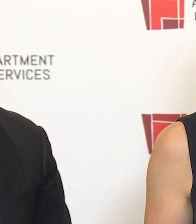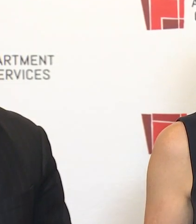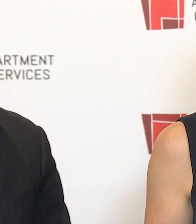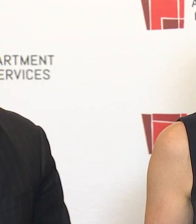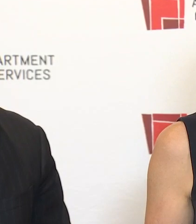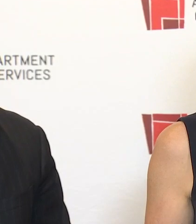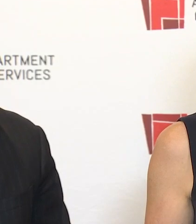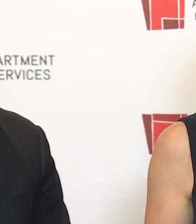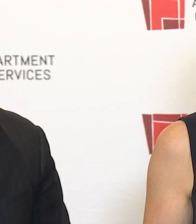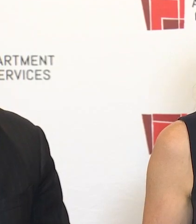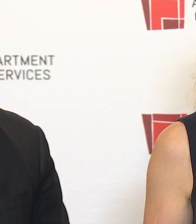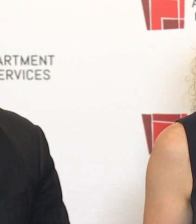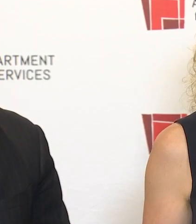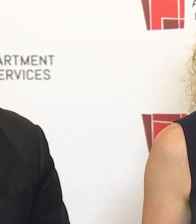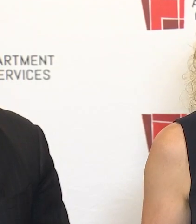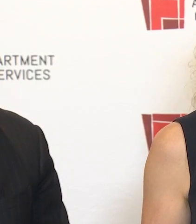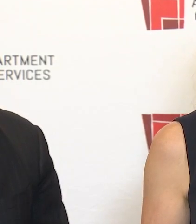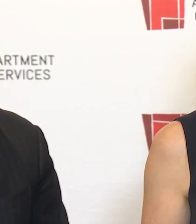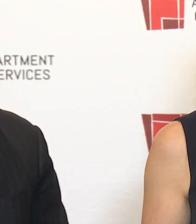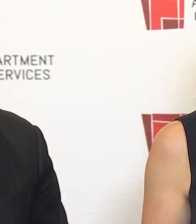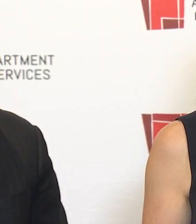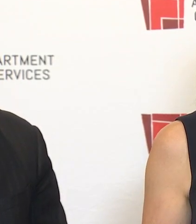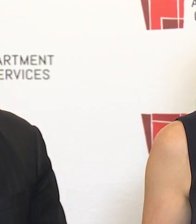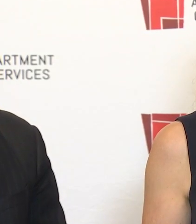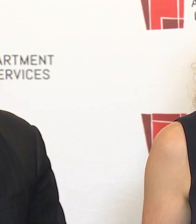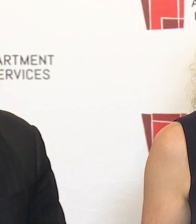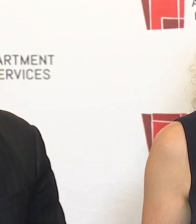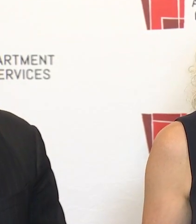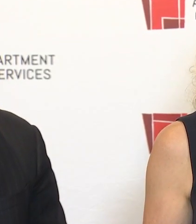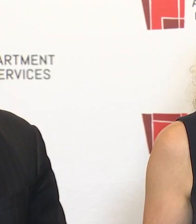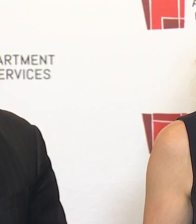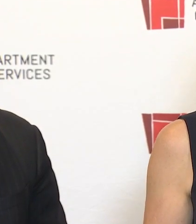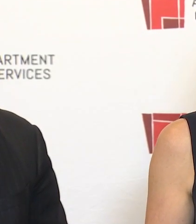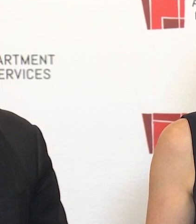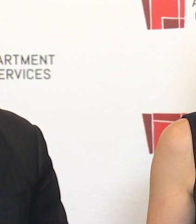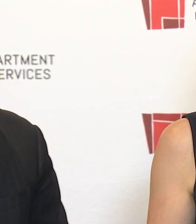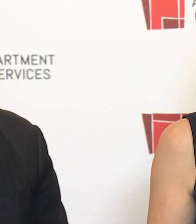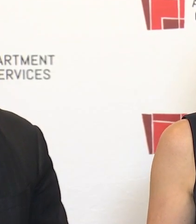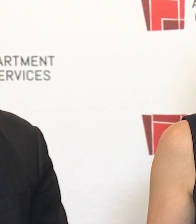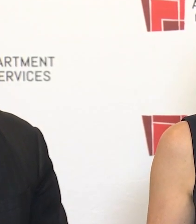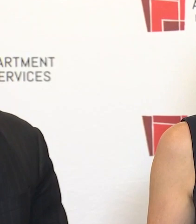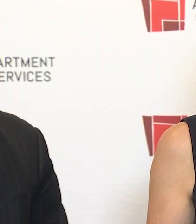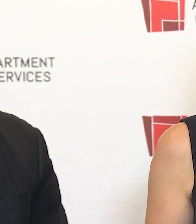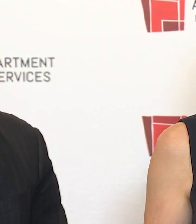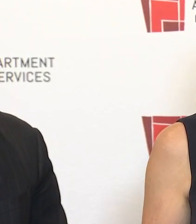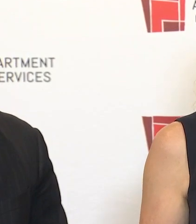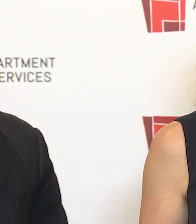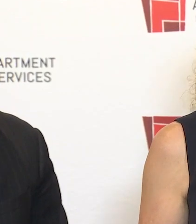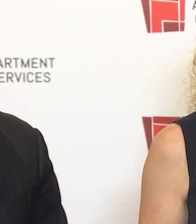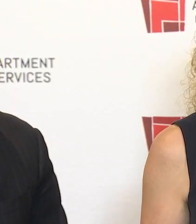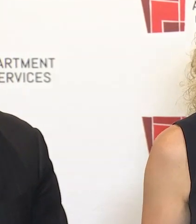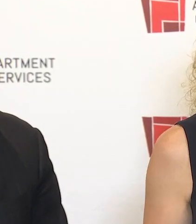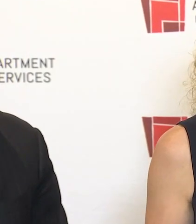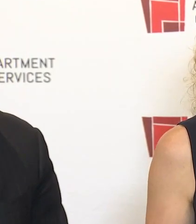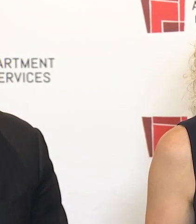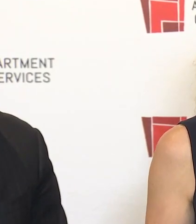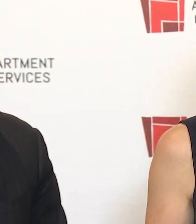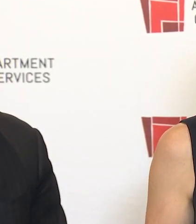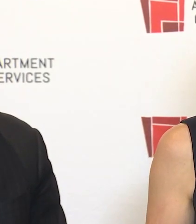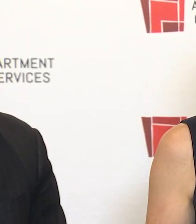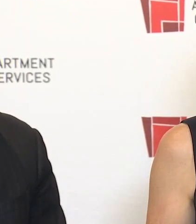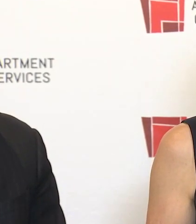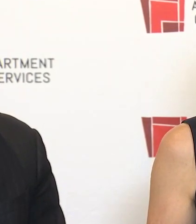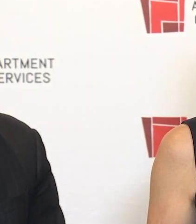communities and families safe while having as minimal of an impact on Arizonans' daily lives as possible. Here's the